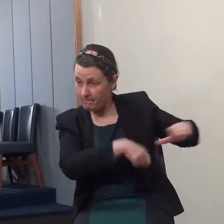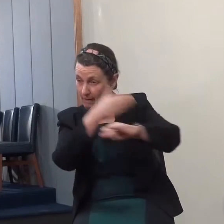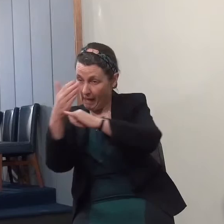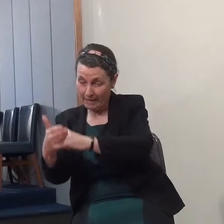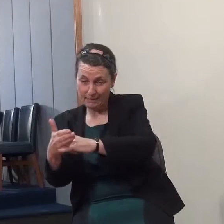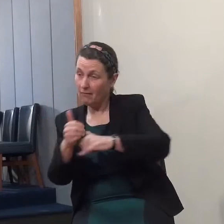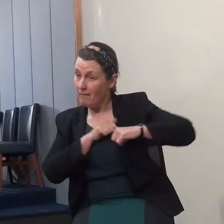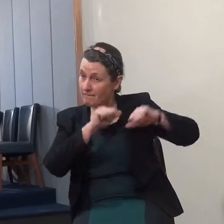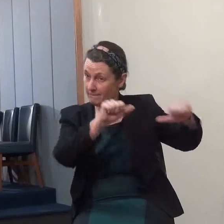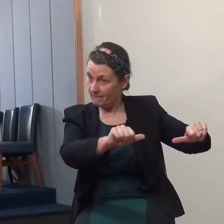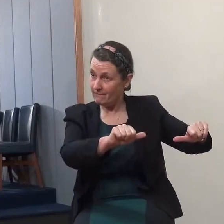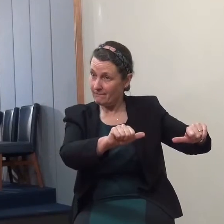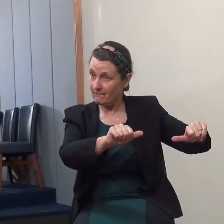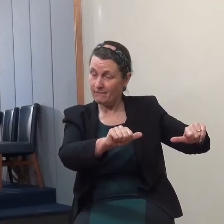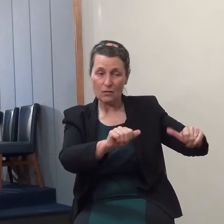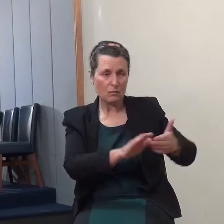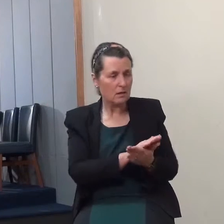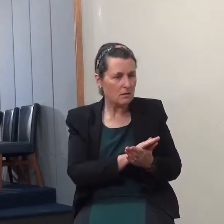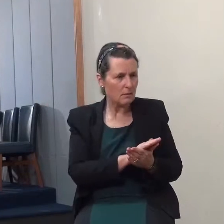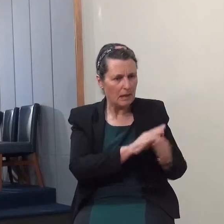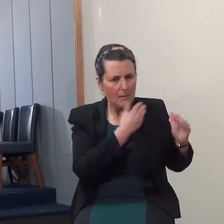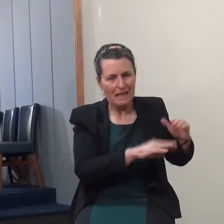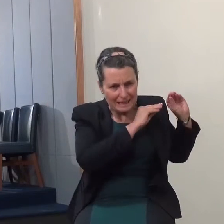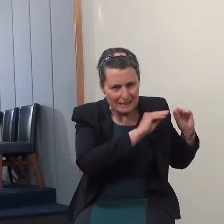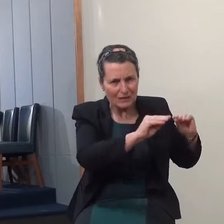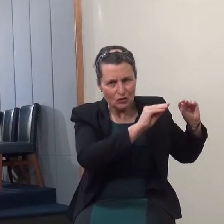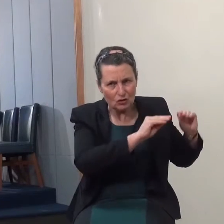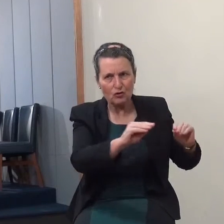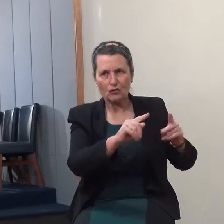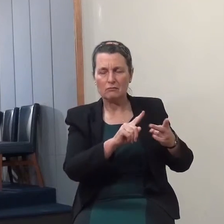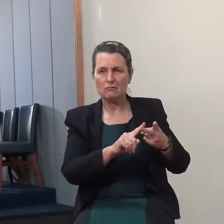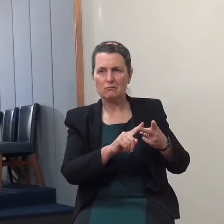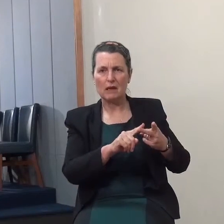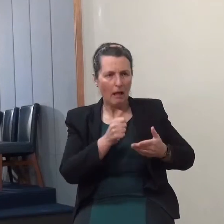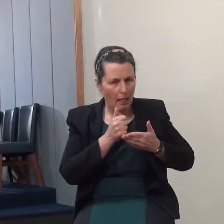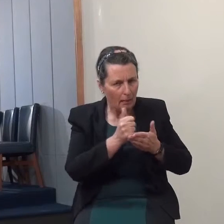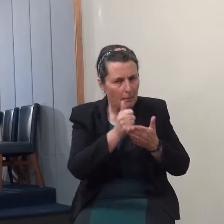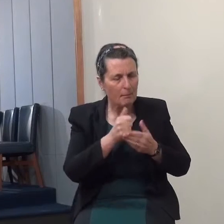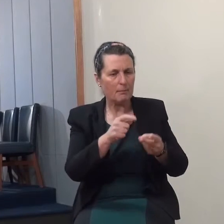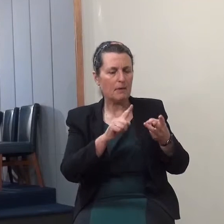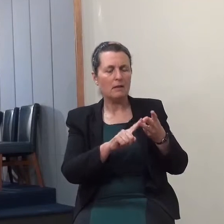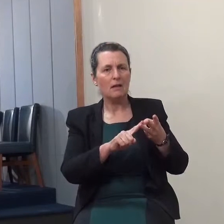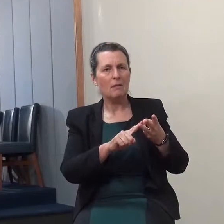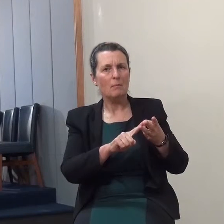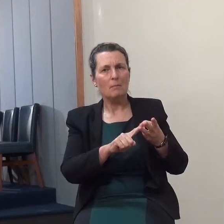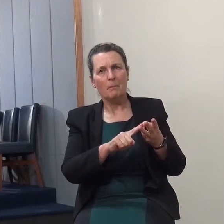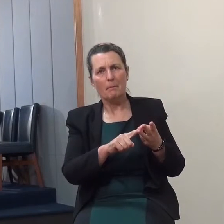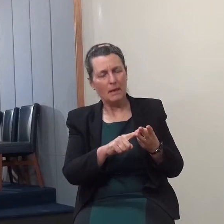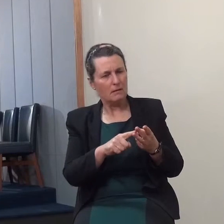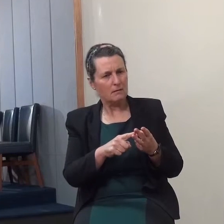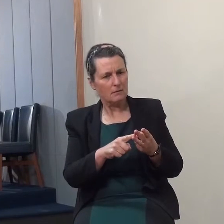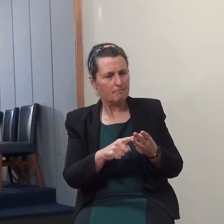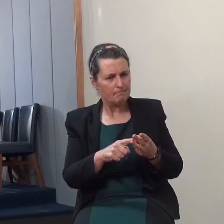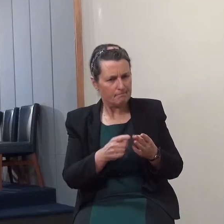to them, all his correction of them, every intervention in their lives, everything he showed them was out